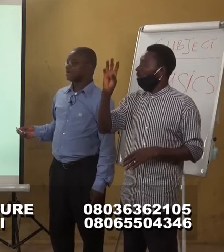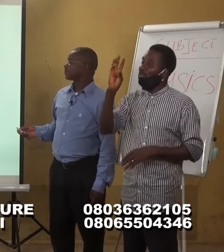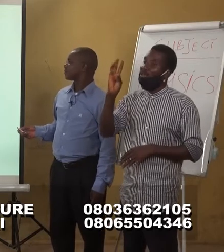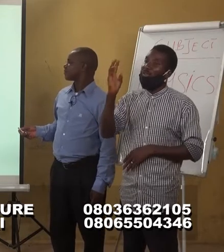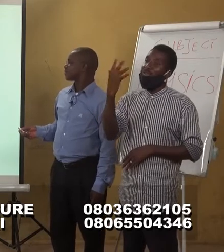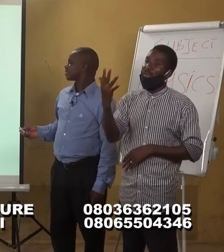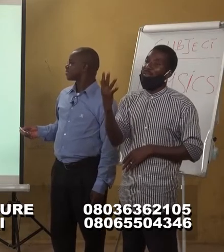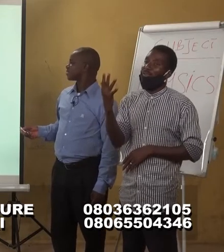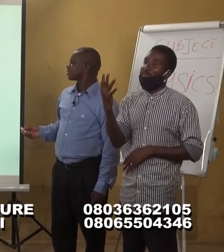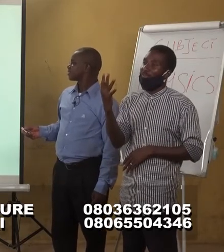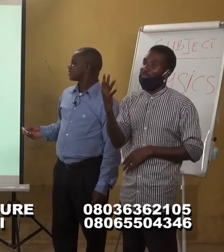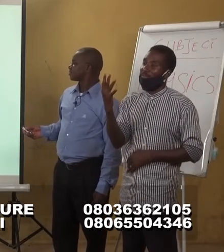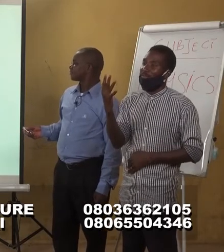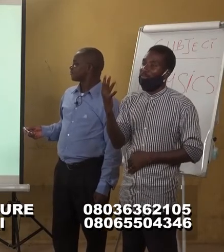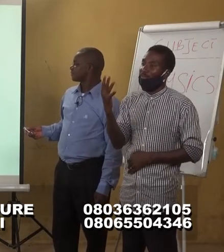65